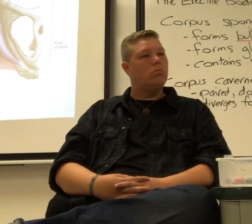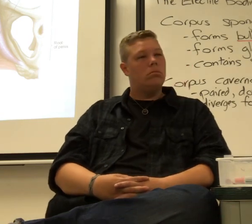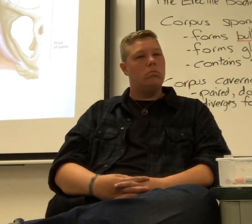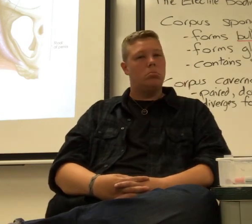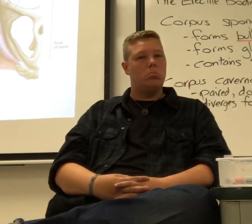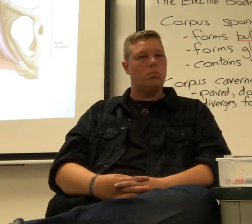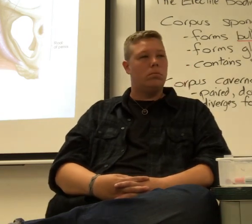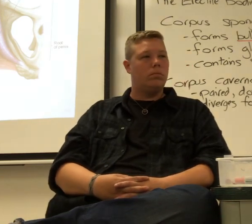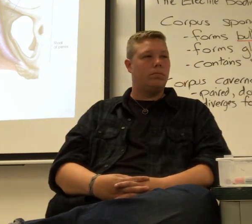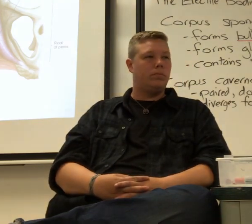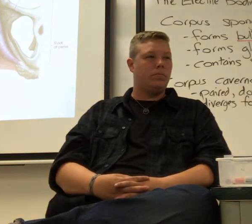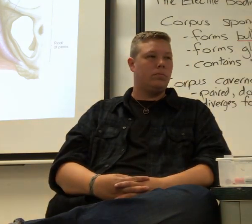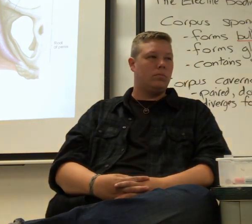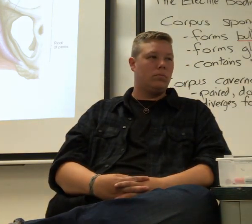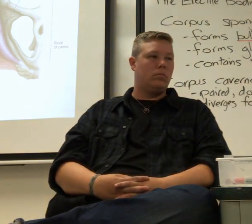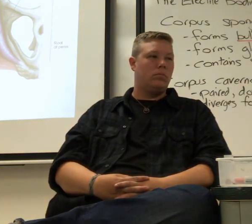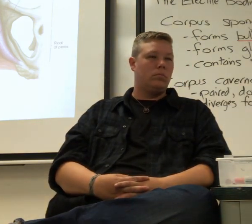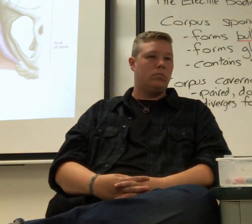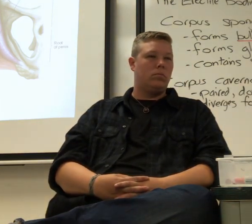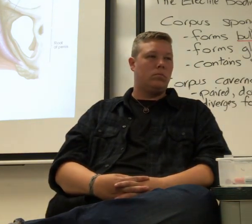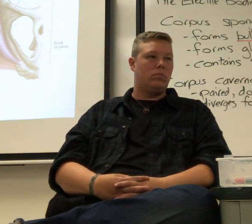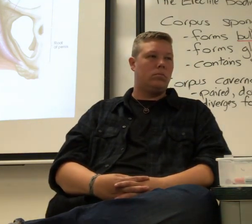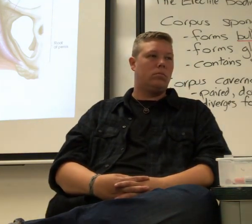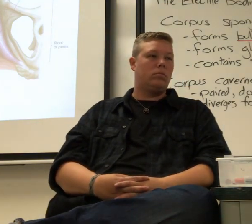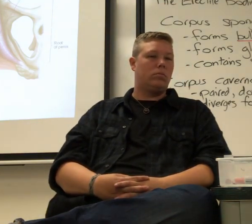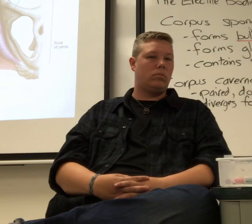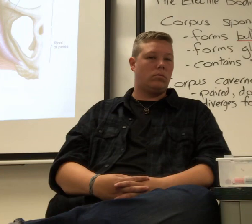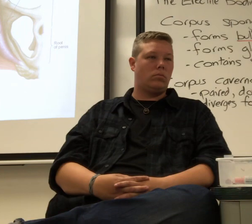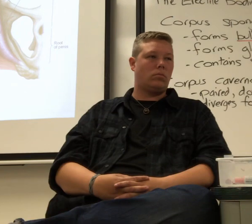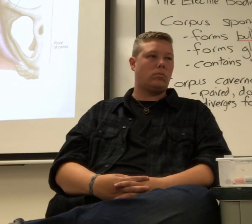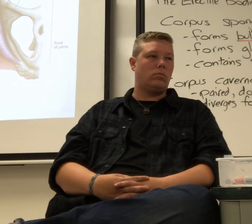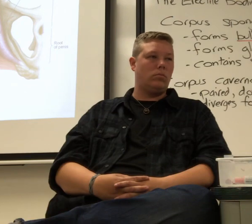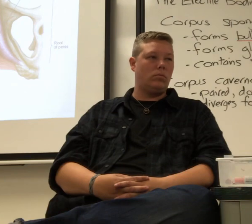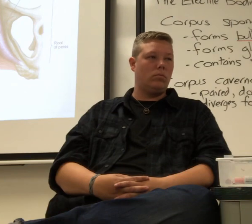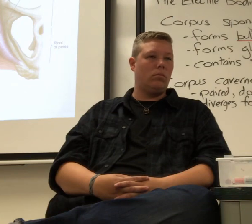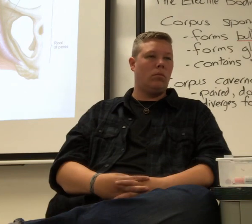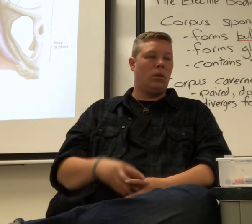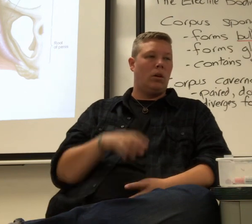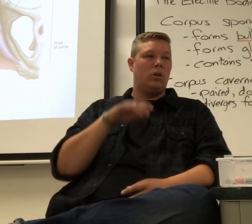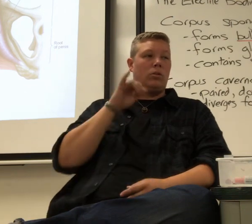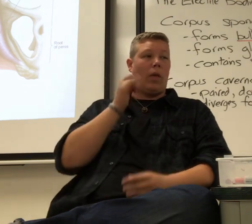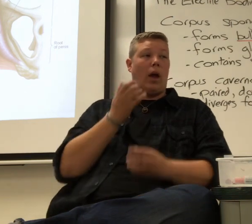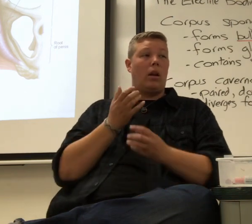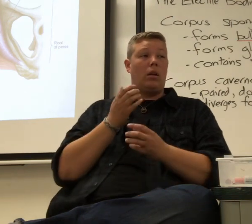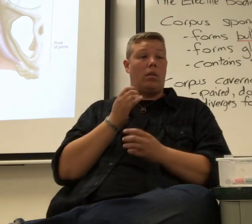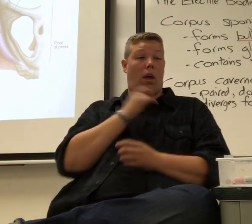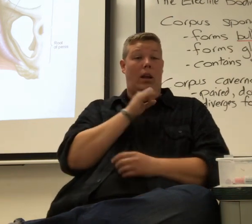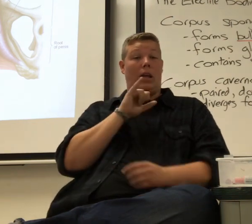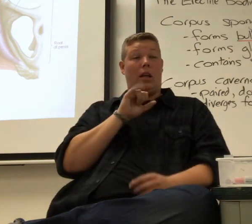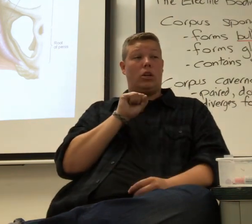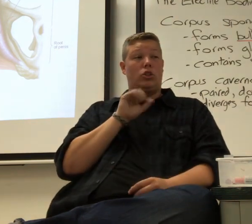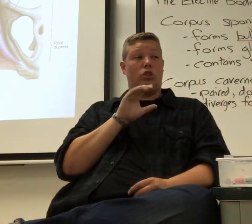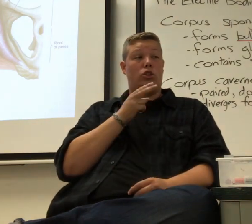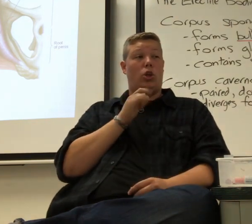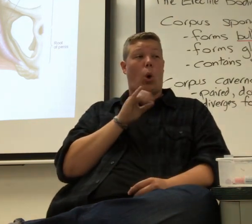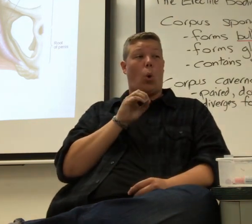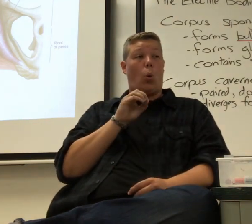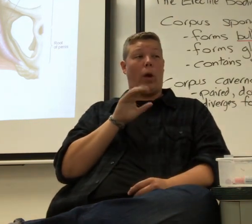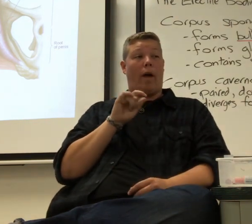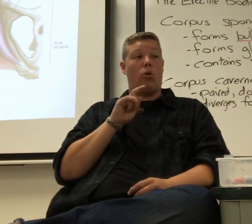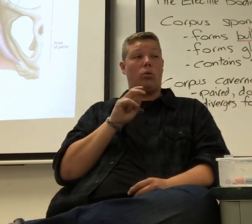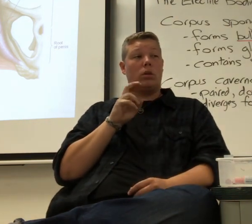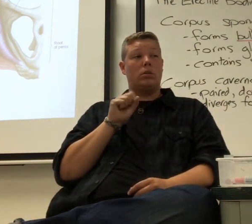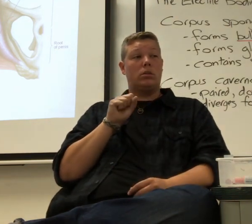It's a long word, ischiocavernosus. So the ischiocavernosus covers the crus, the bulbul